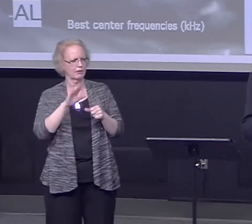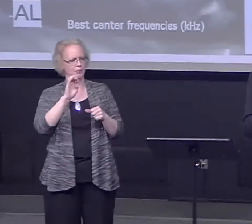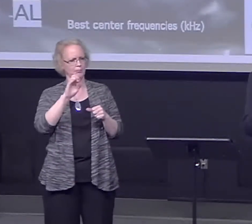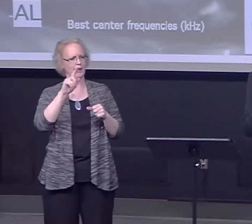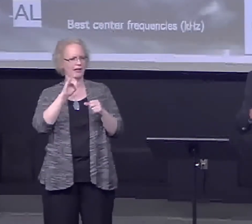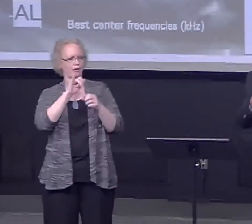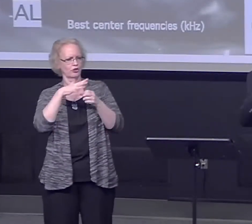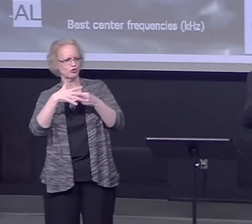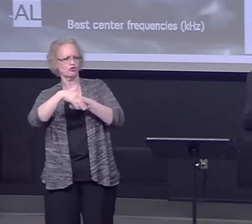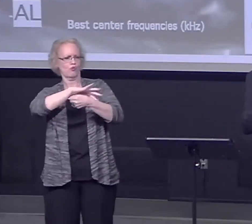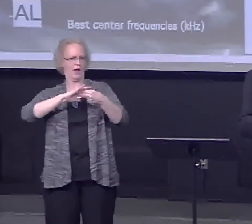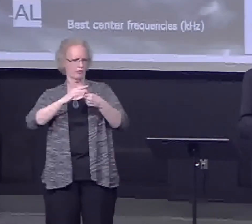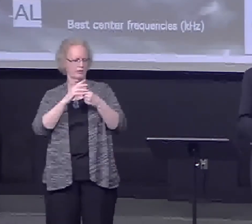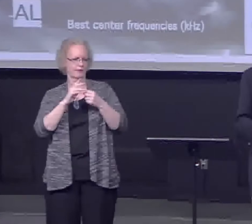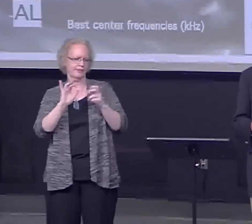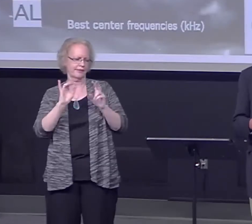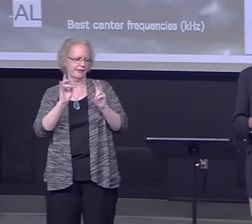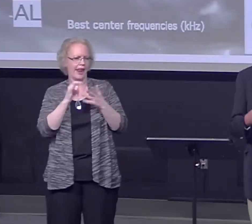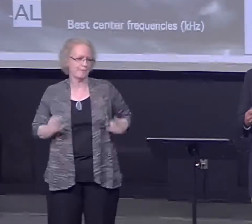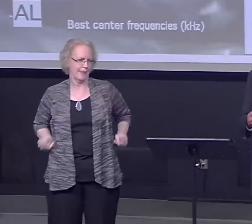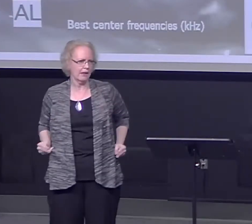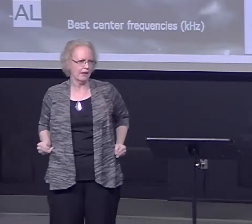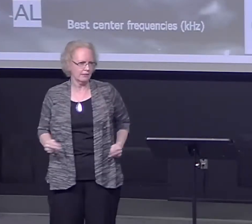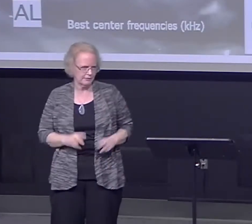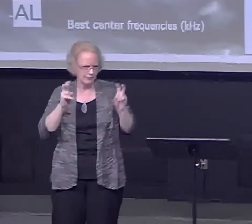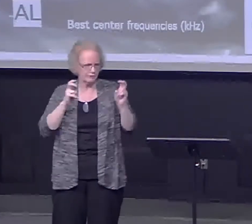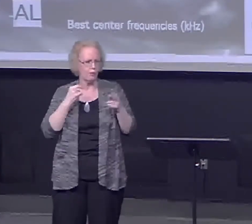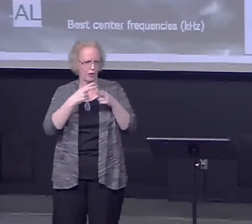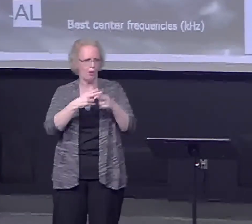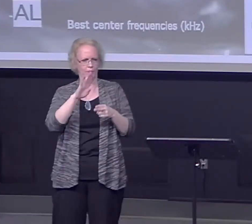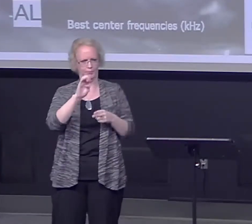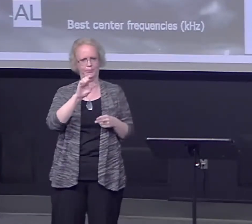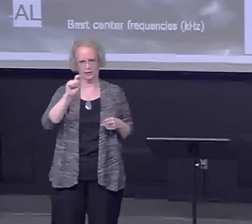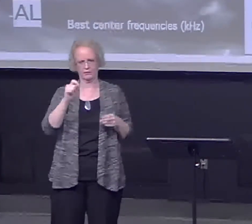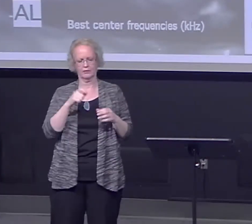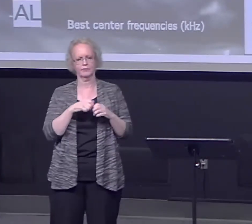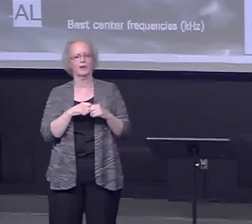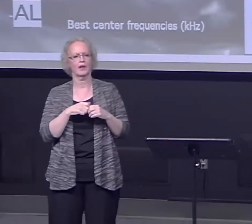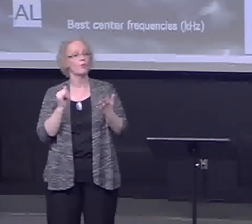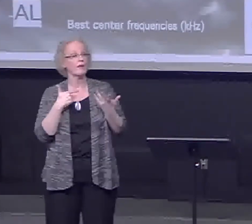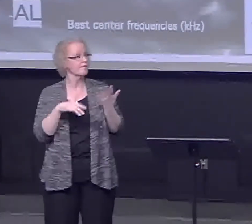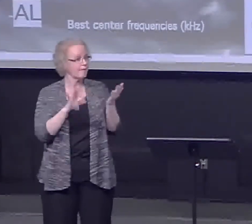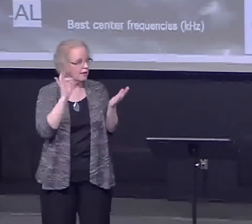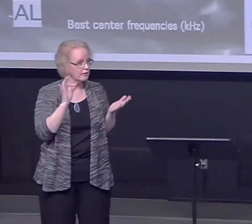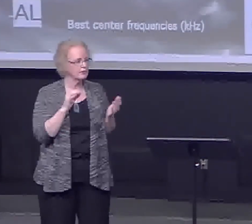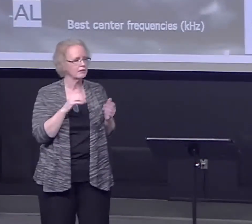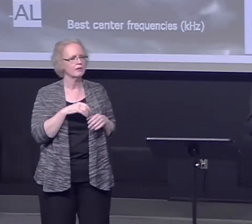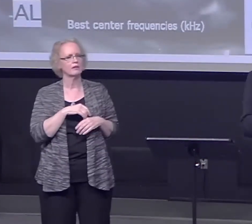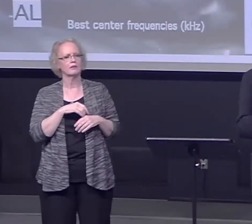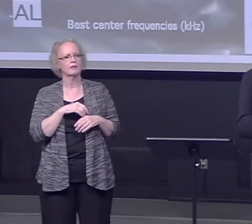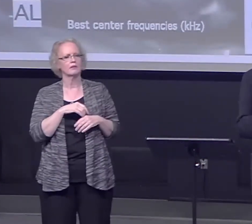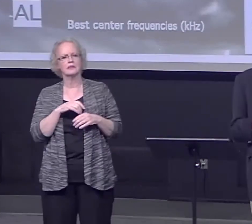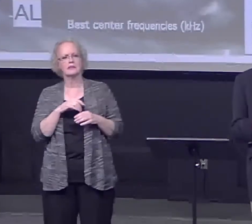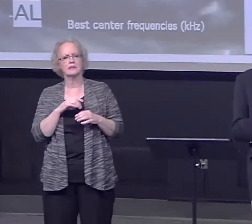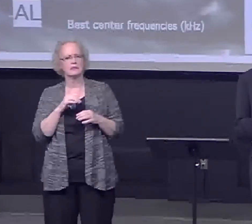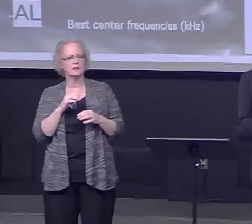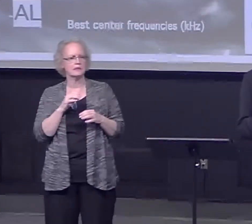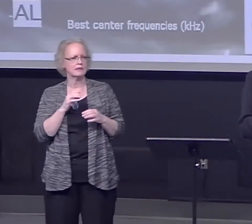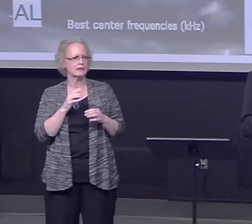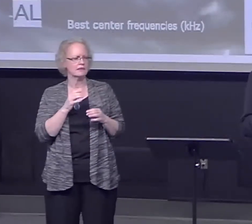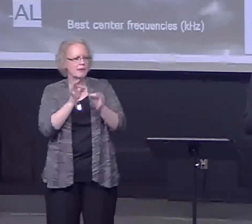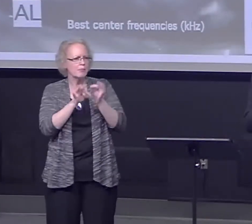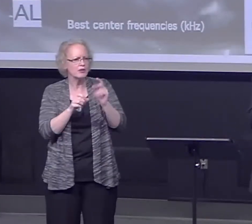areas, like a belt. And what you can find with some very simple stimuli, like not so much